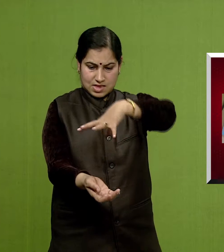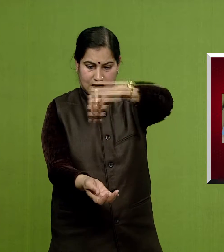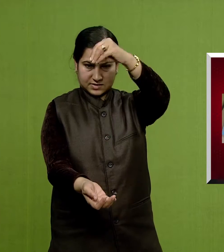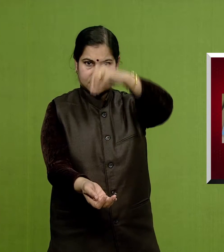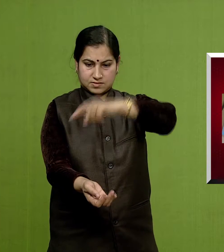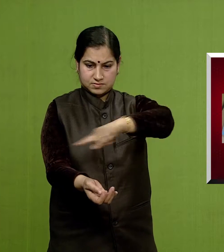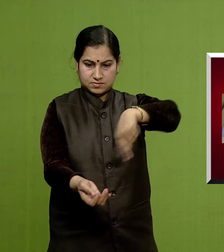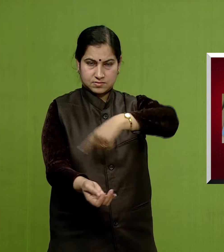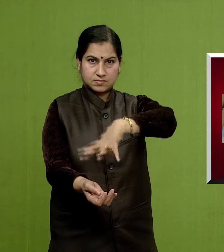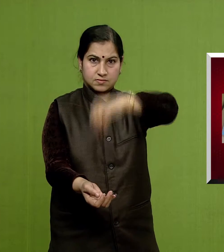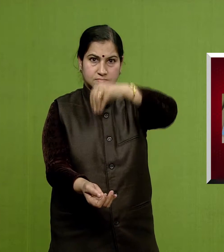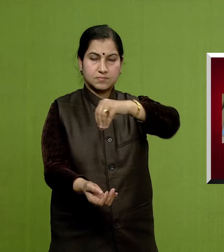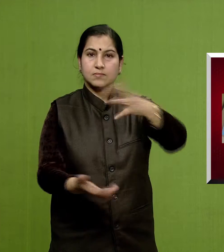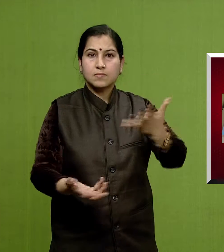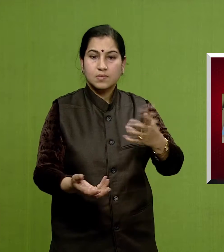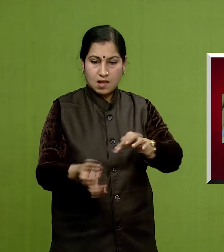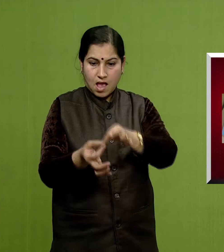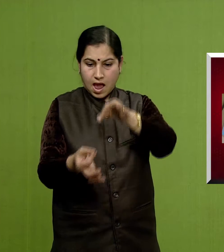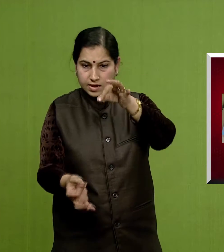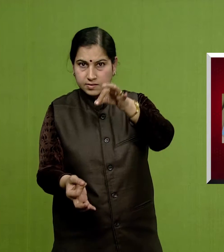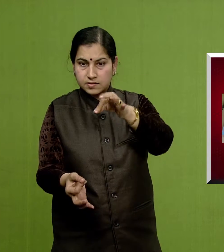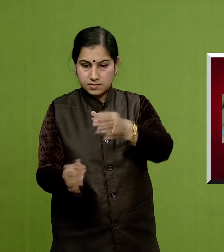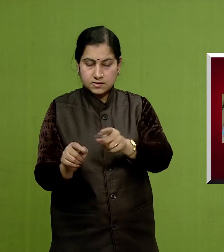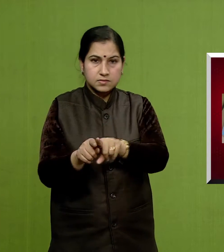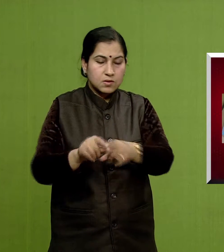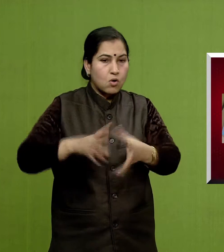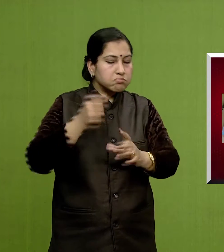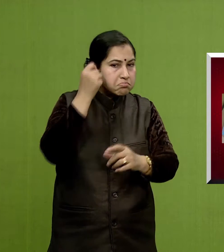the approximate height of the child.